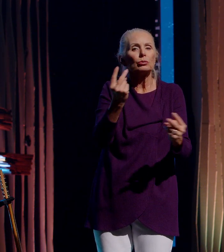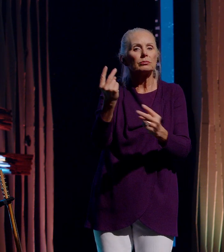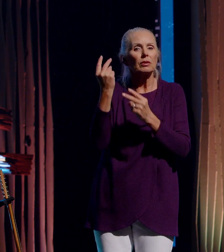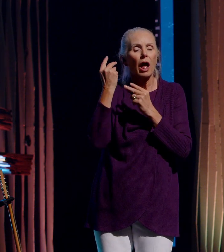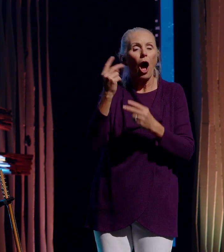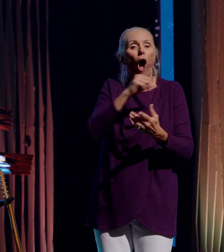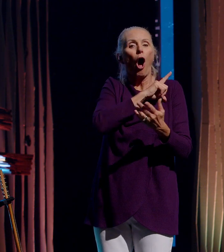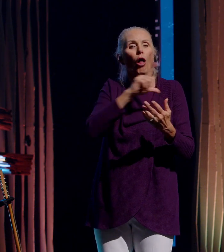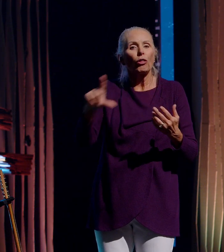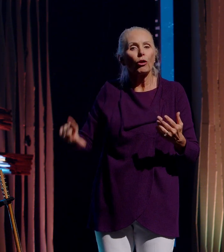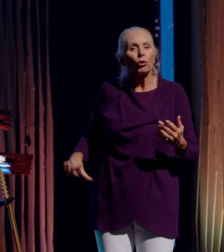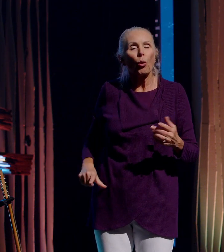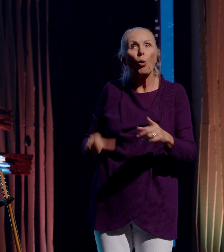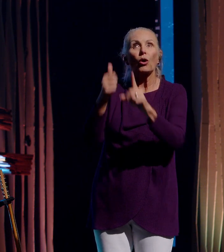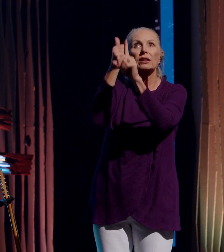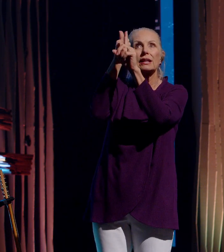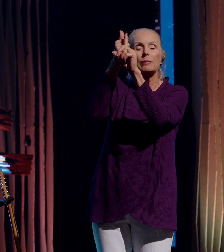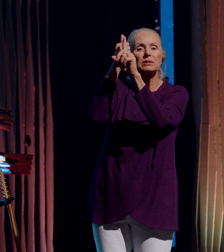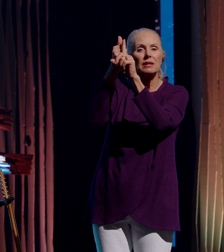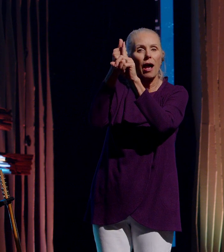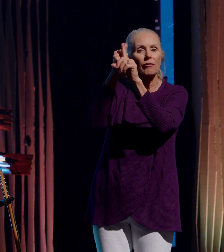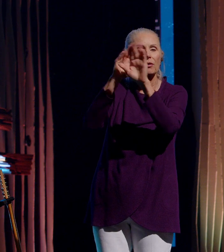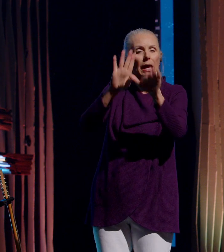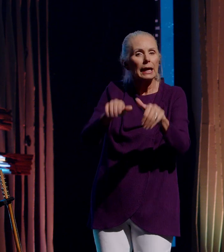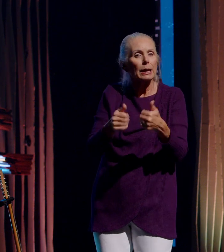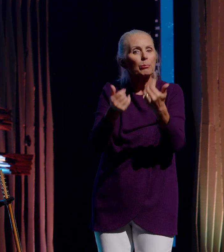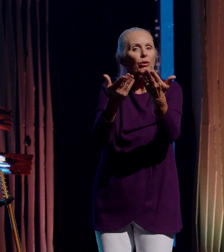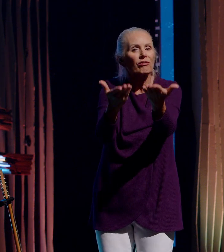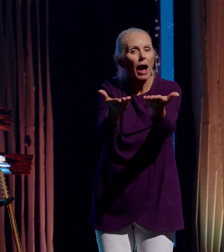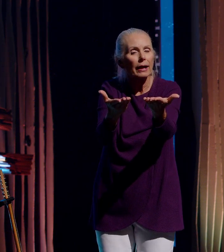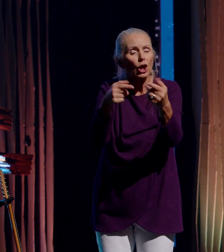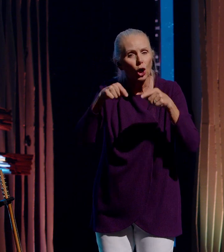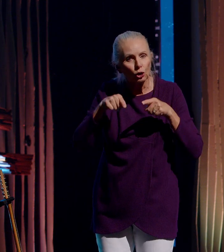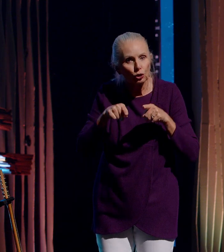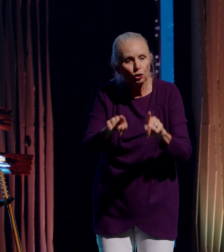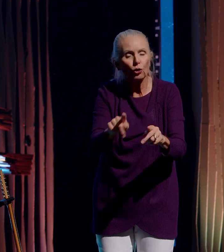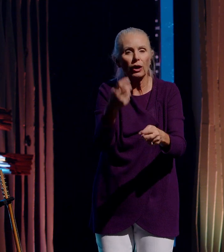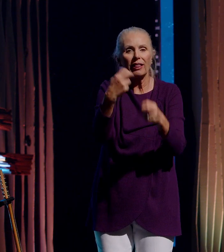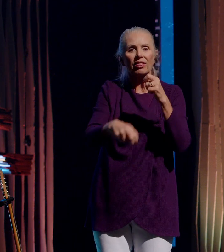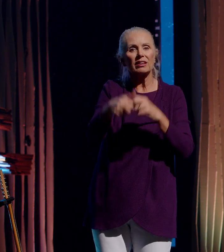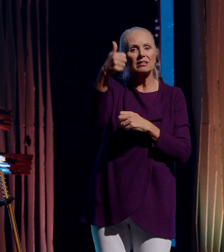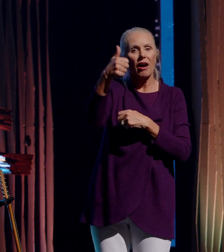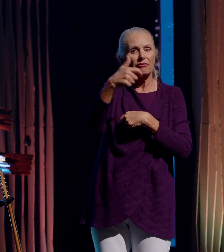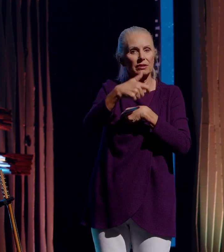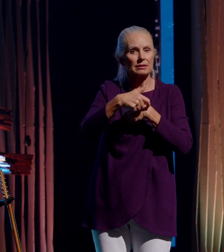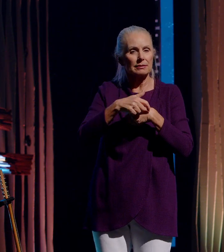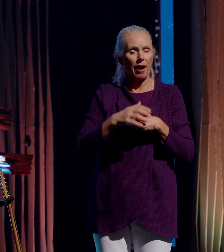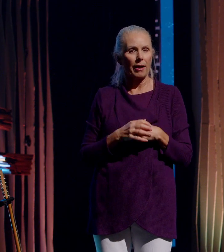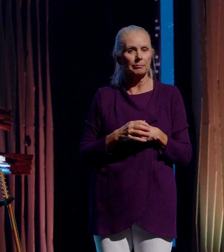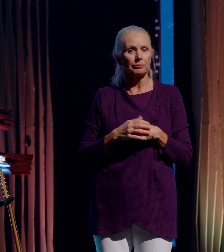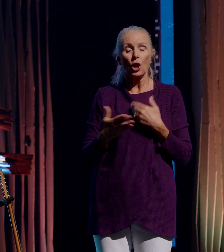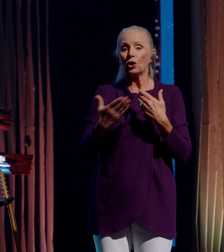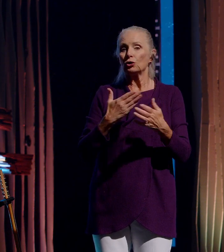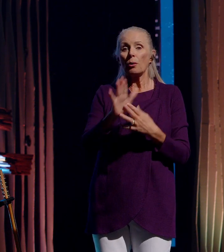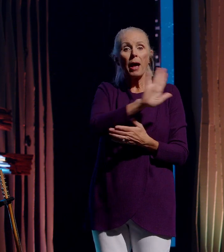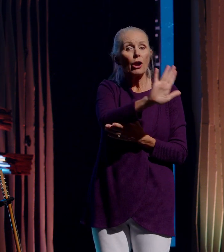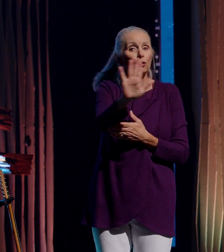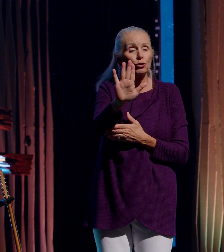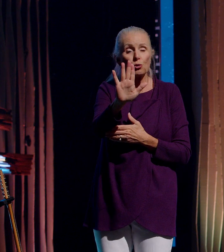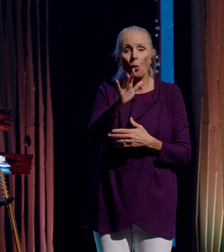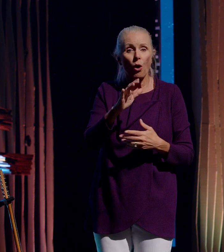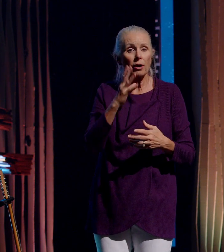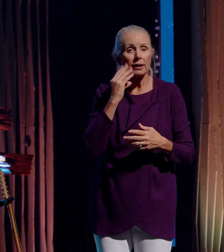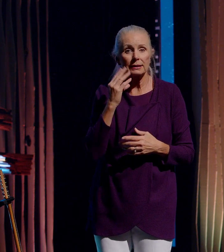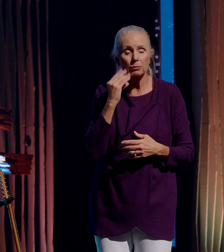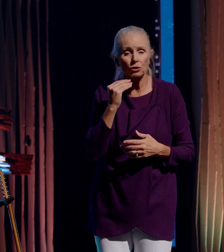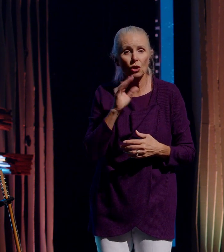Lord's provision. For when we do, even in the hardest of times, no matter what it is that we're going through, when our hearts ache and tears